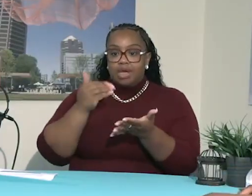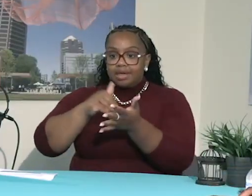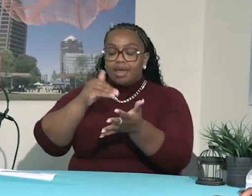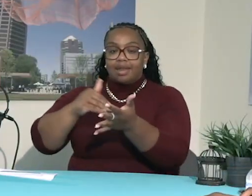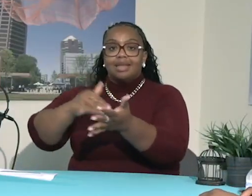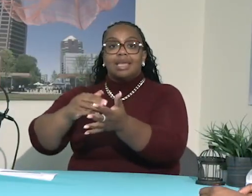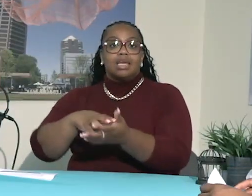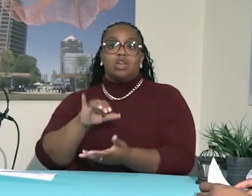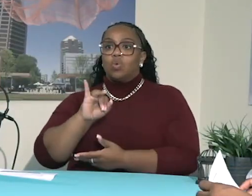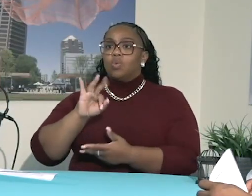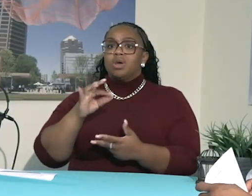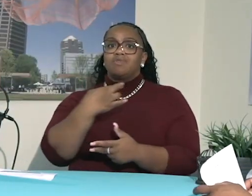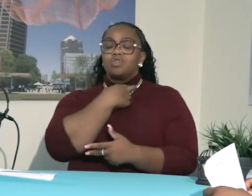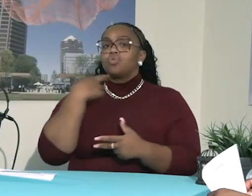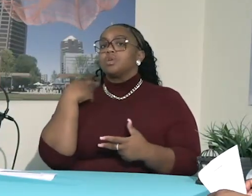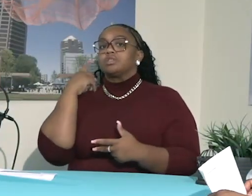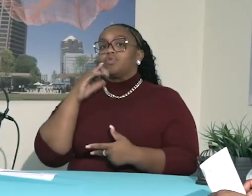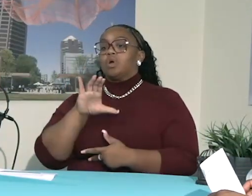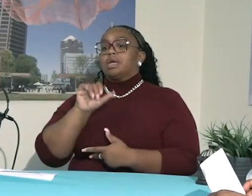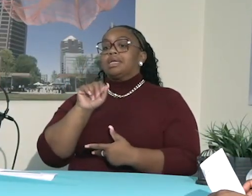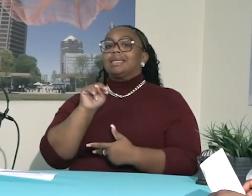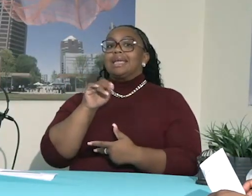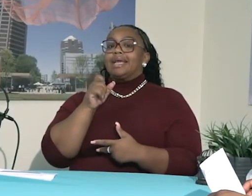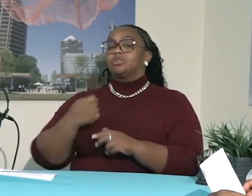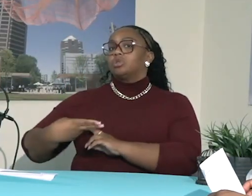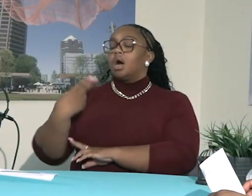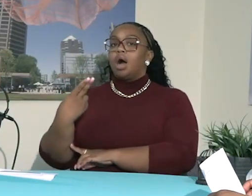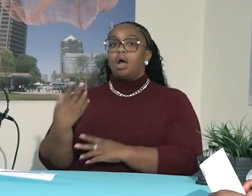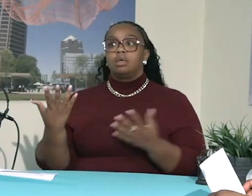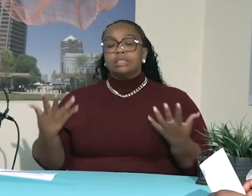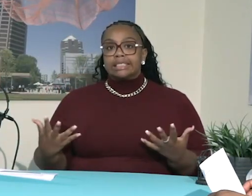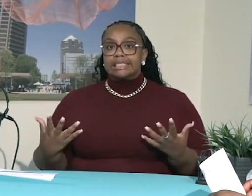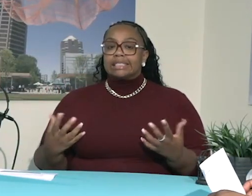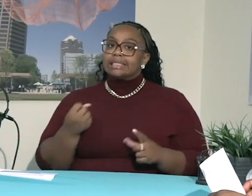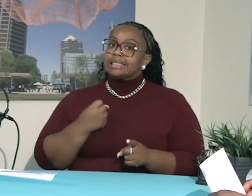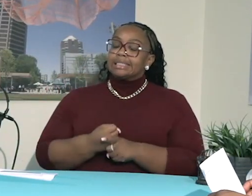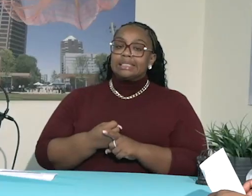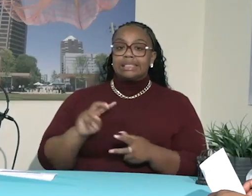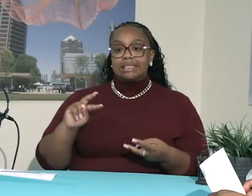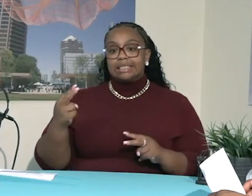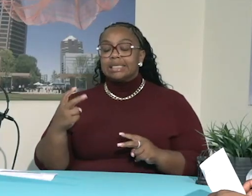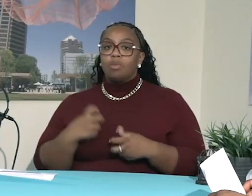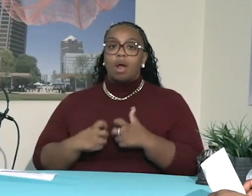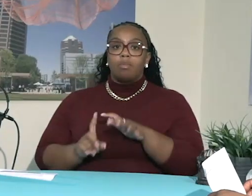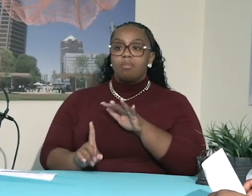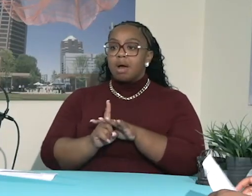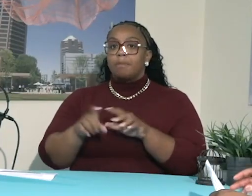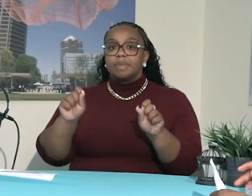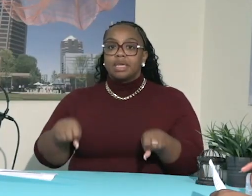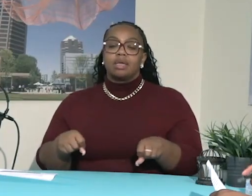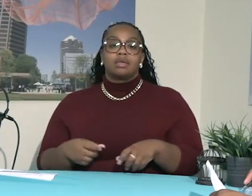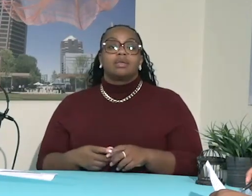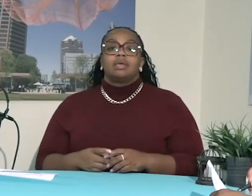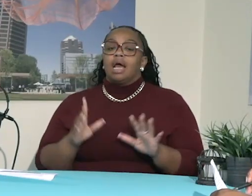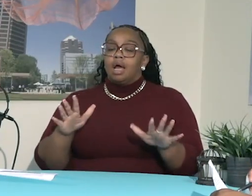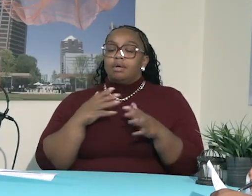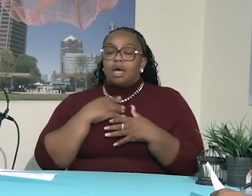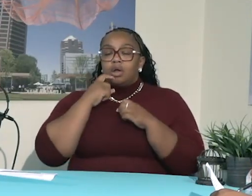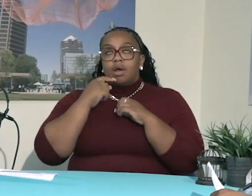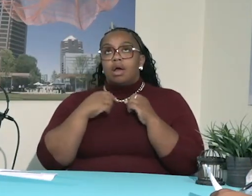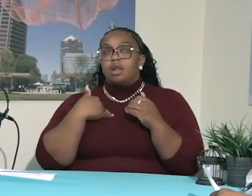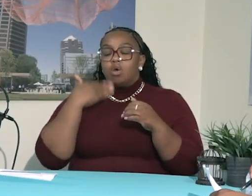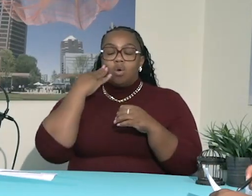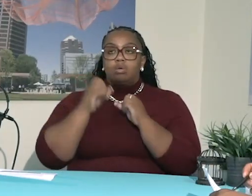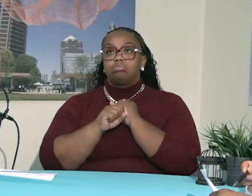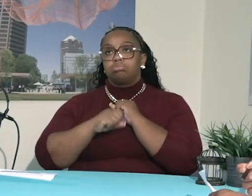going to stop because I told you I can keep going, especially because I'm passionate about this. But people don't understand just how important it is unless you've